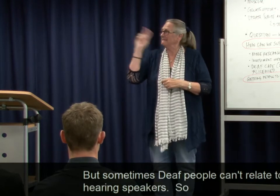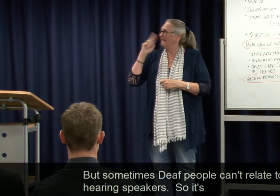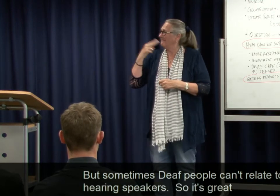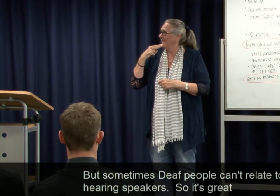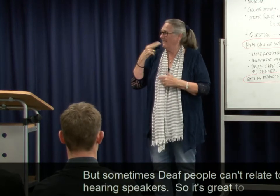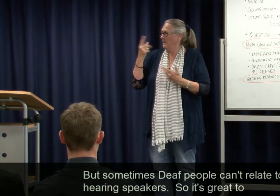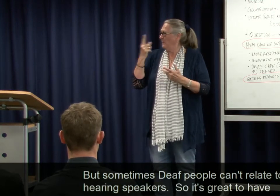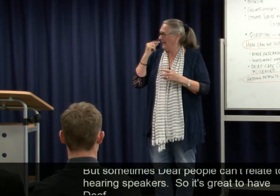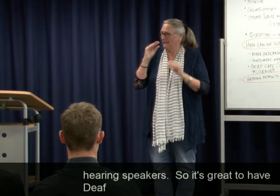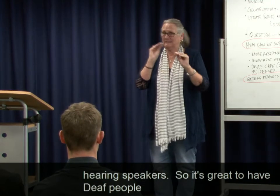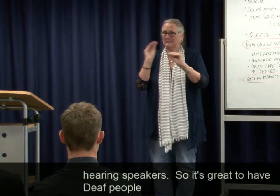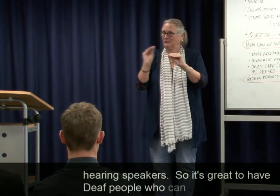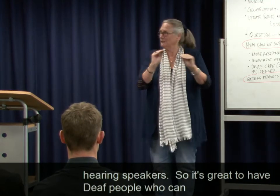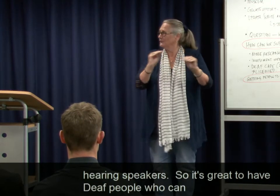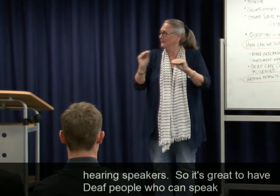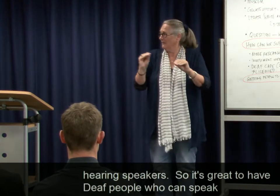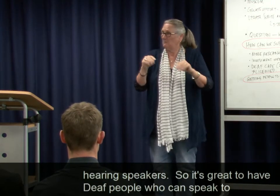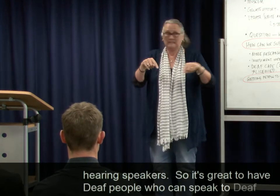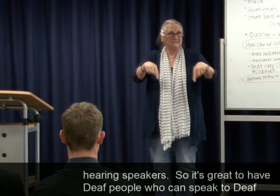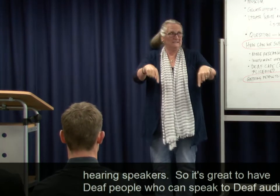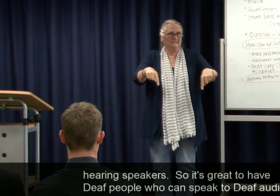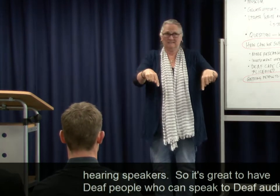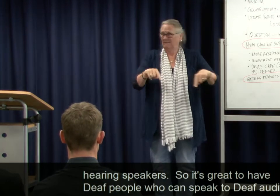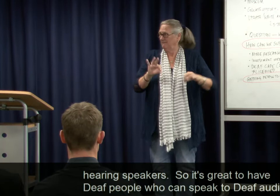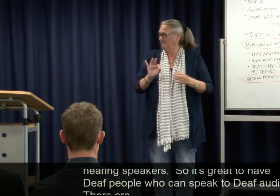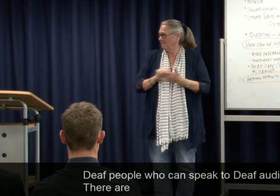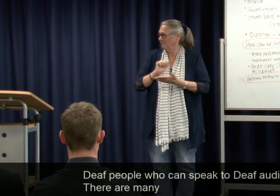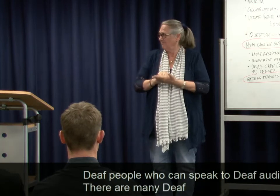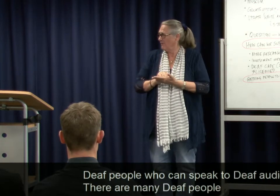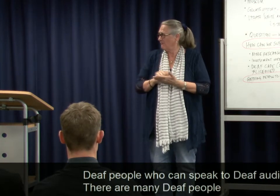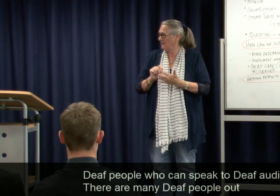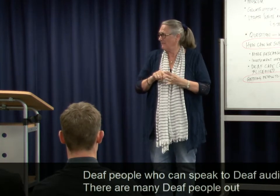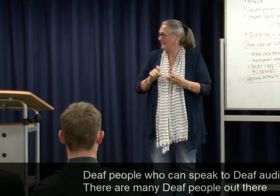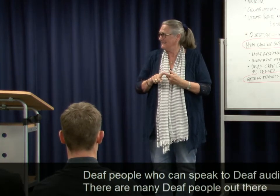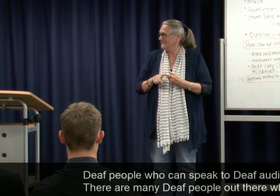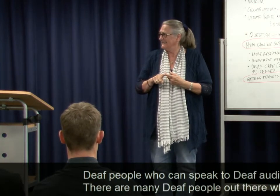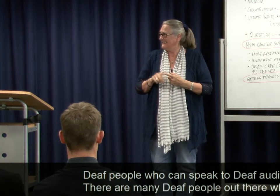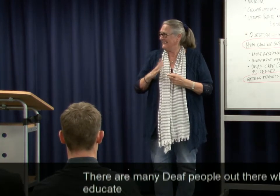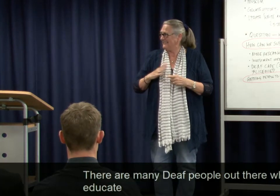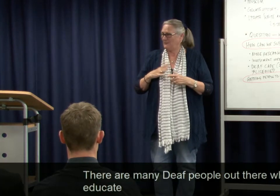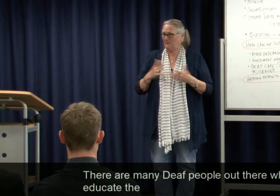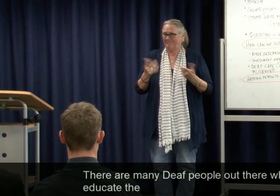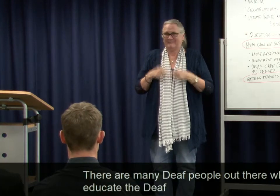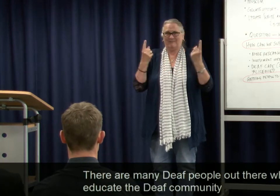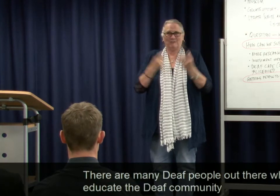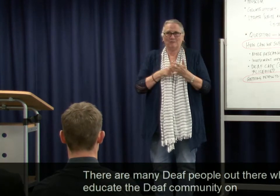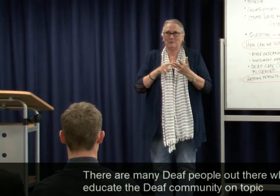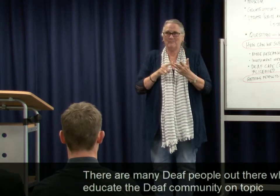deaf audiences. And there are many deaf people out there who can educate the deaf community on topics such as this. It's not the right forum to